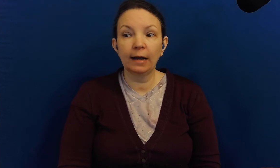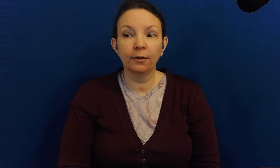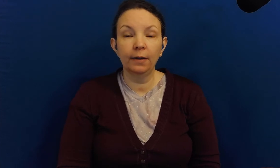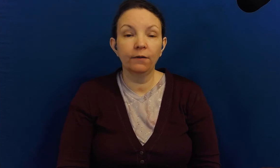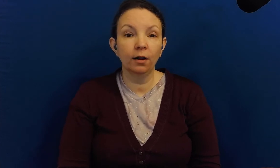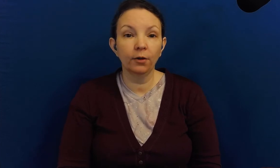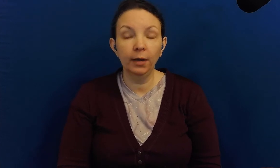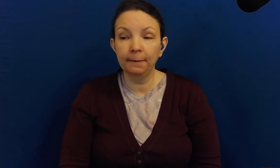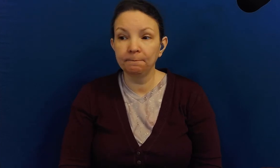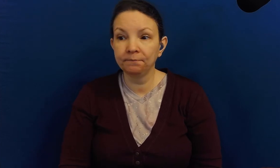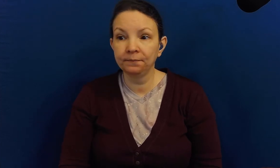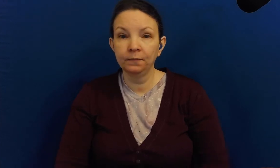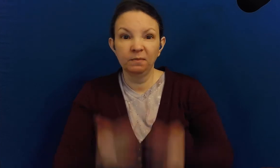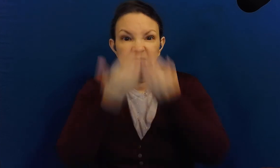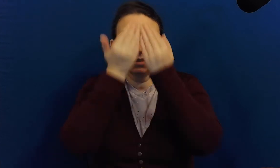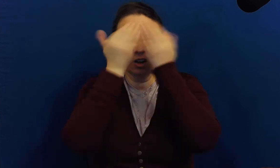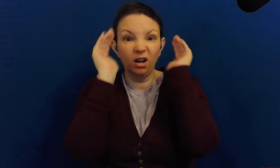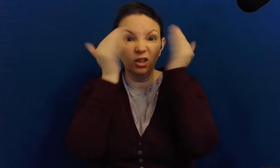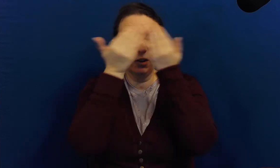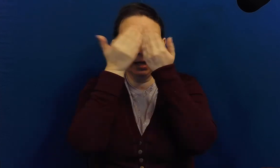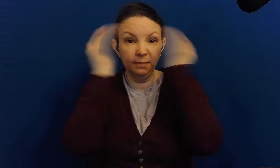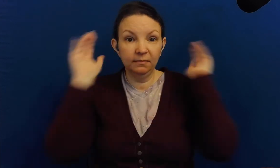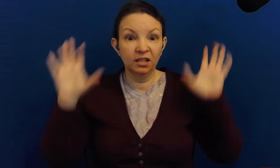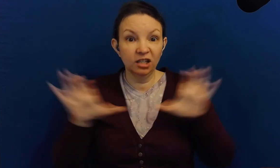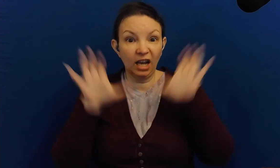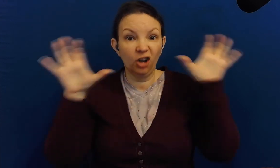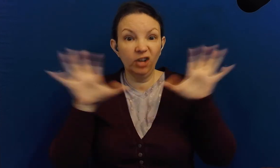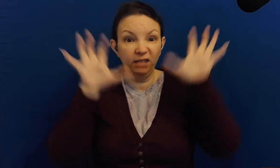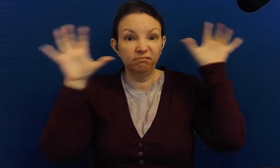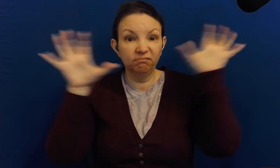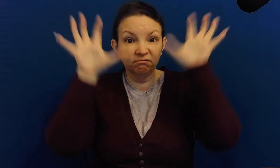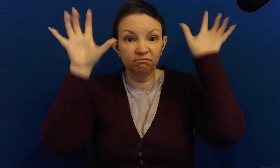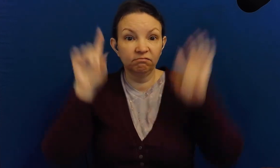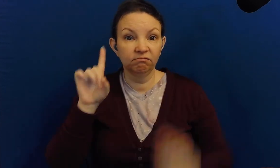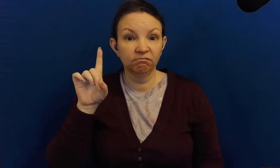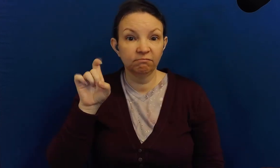for Halloween? So Halloween, decorate.